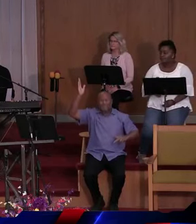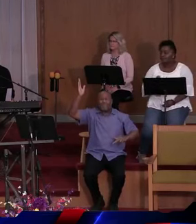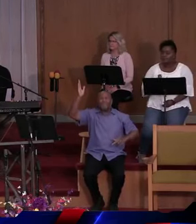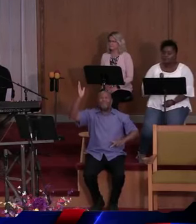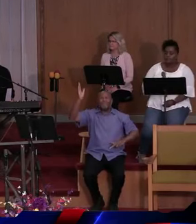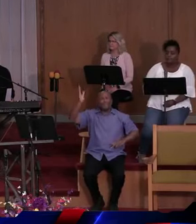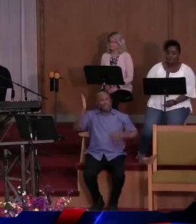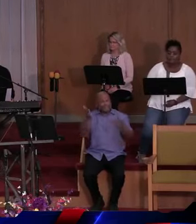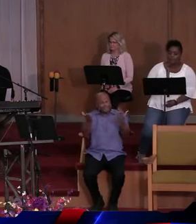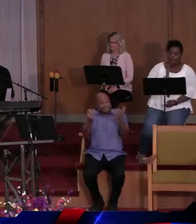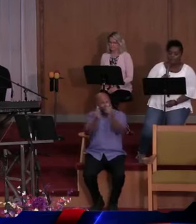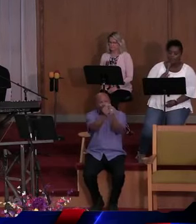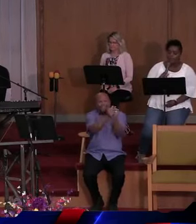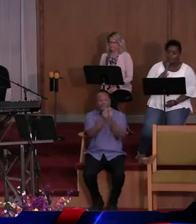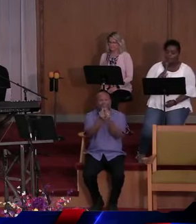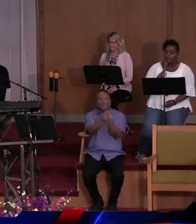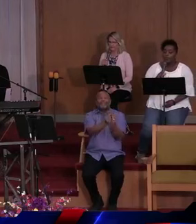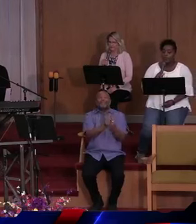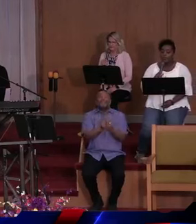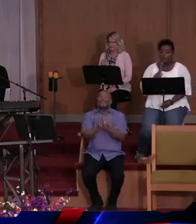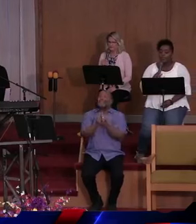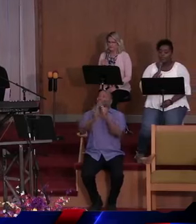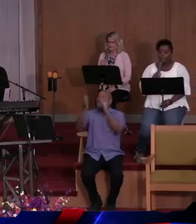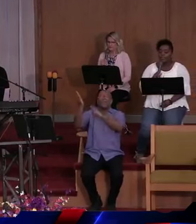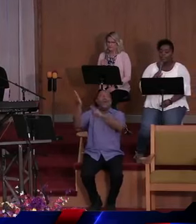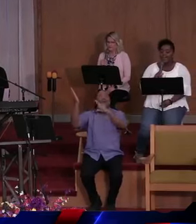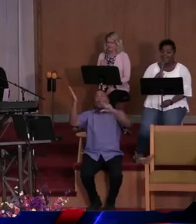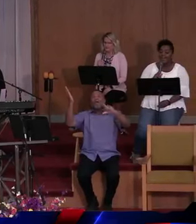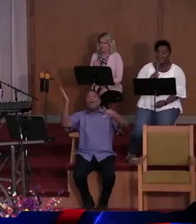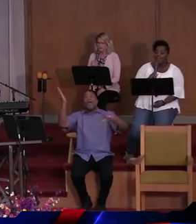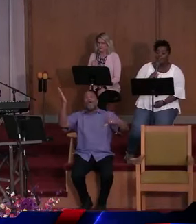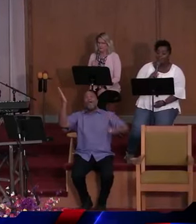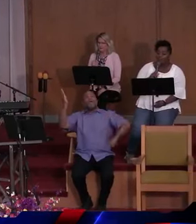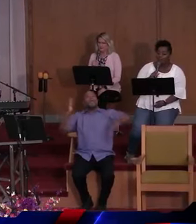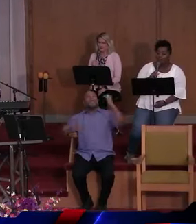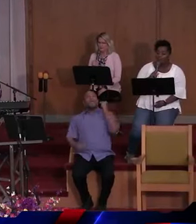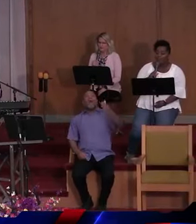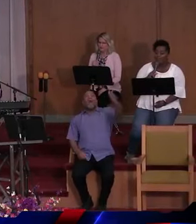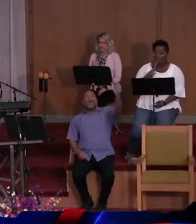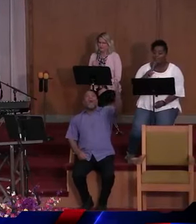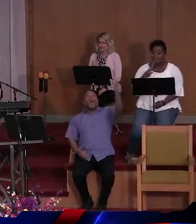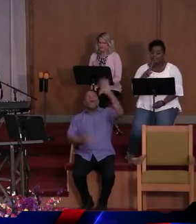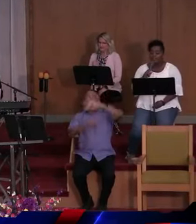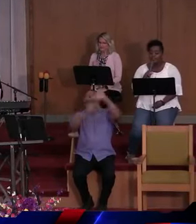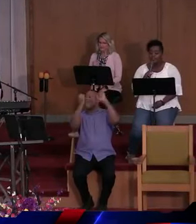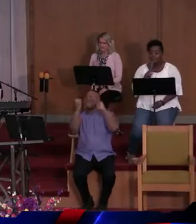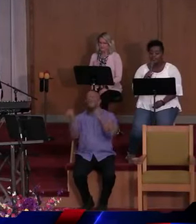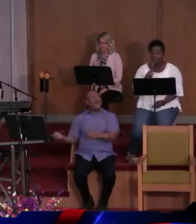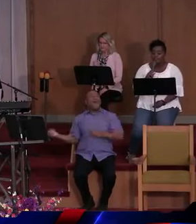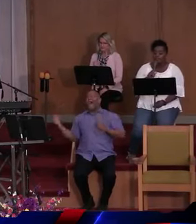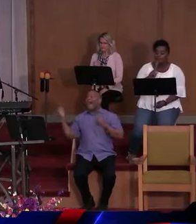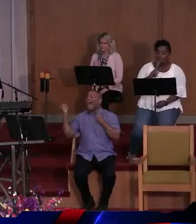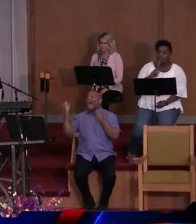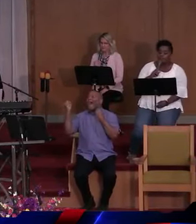Come on, sing, Lord God Almighty. Lord God Almighty,